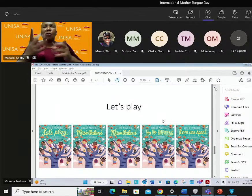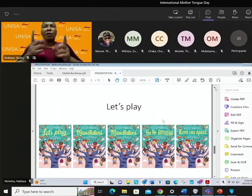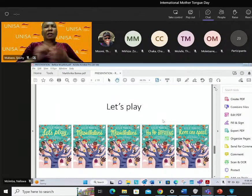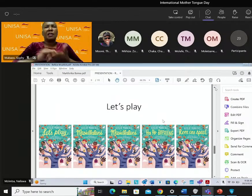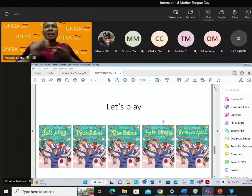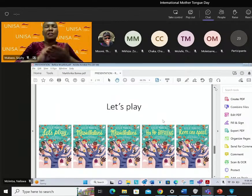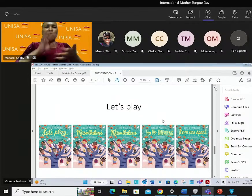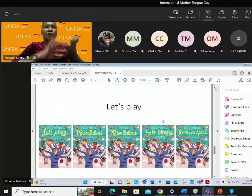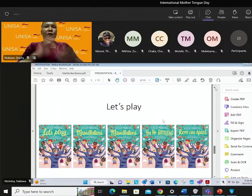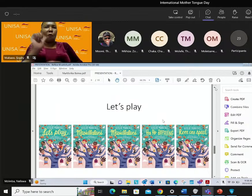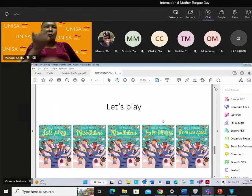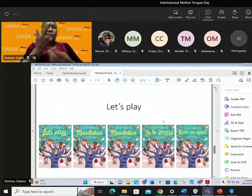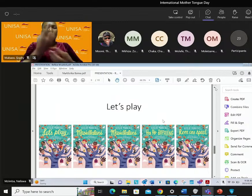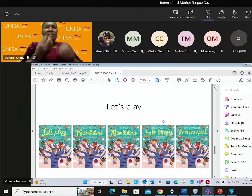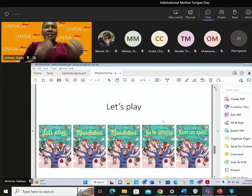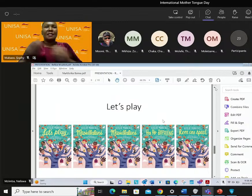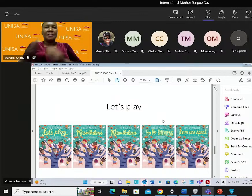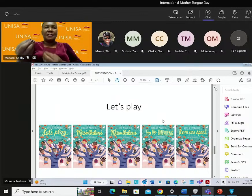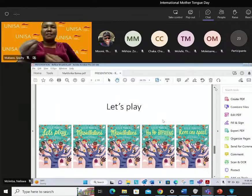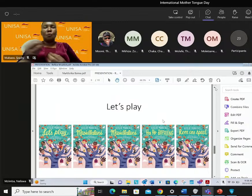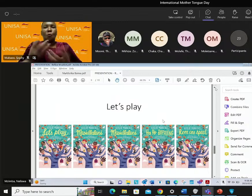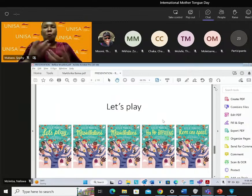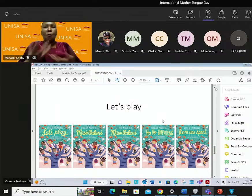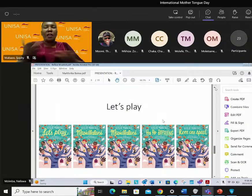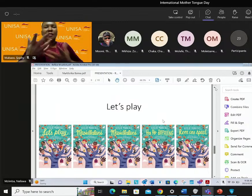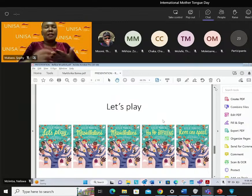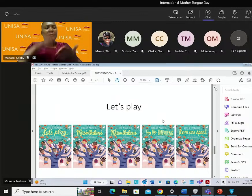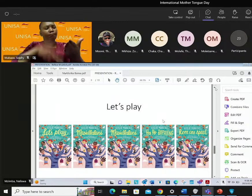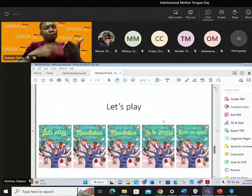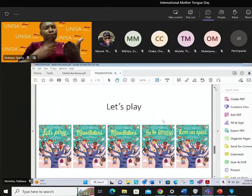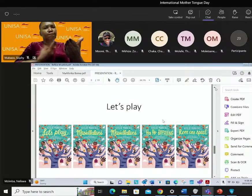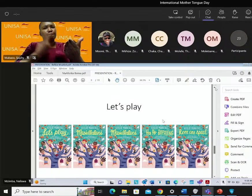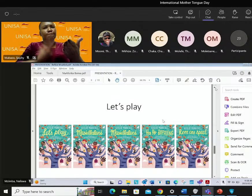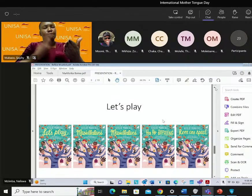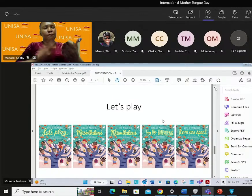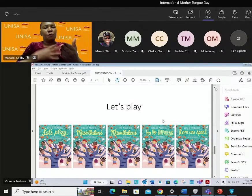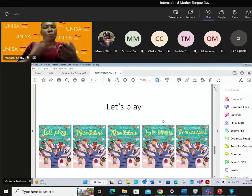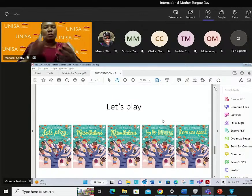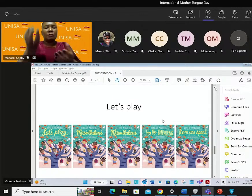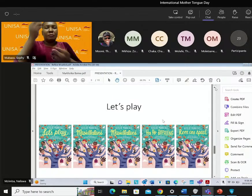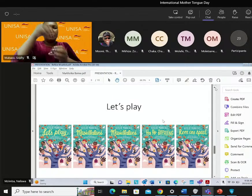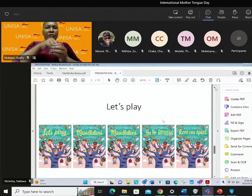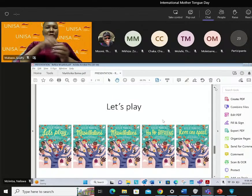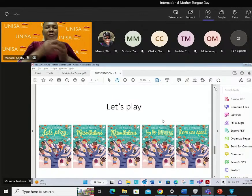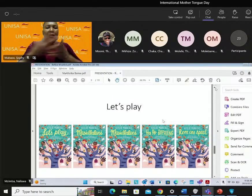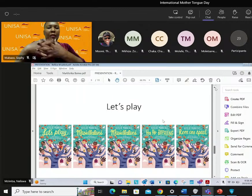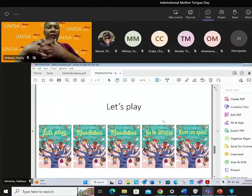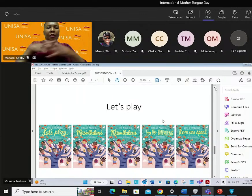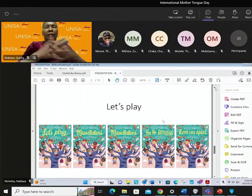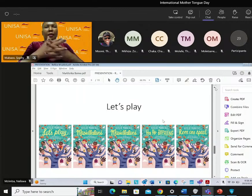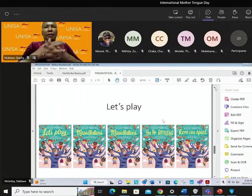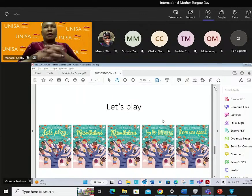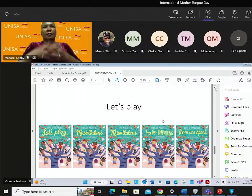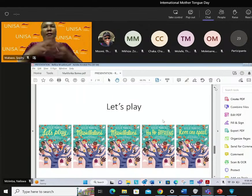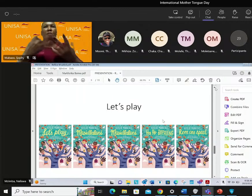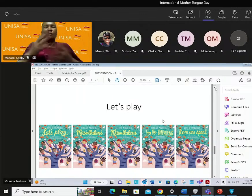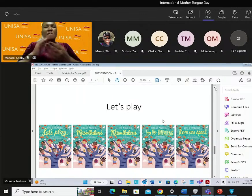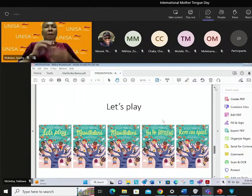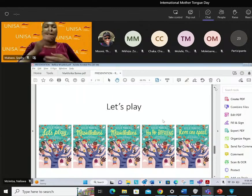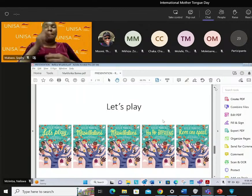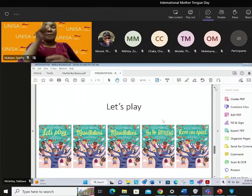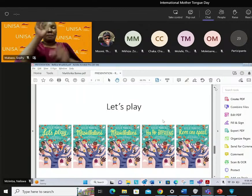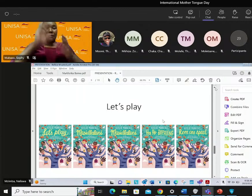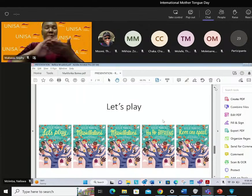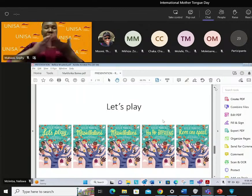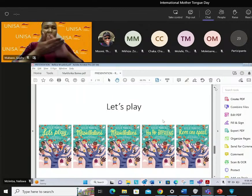When they can read for themselves, when we can get into the more complex nuances of being a South African child, being